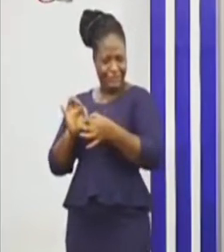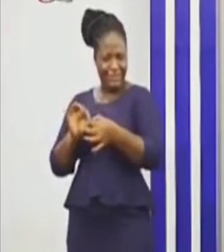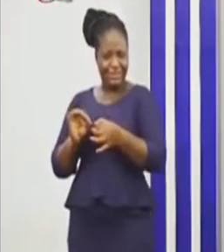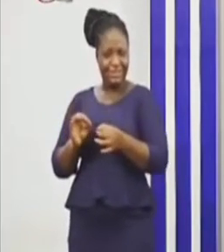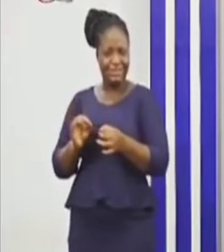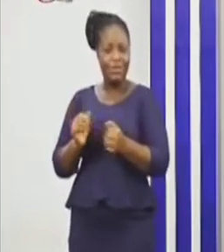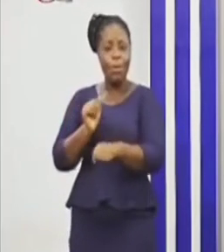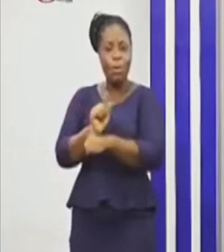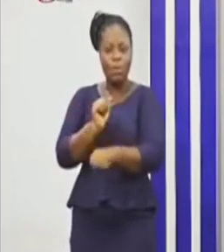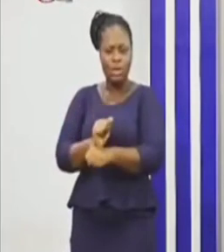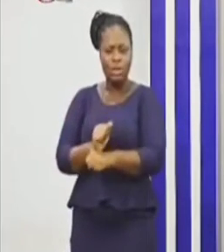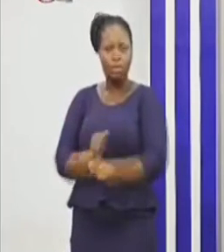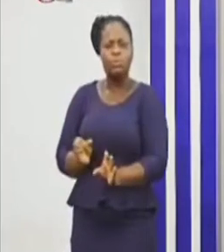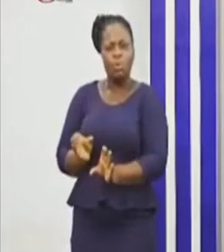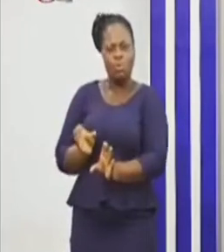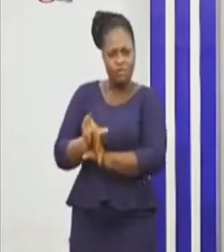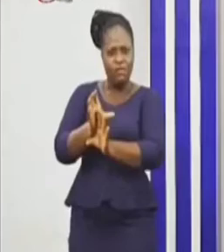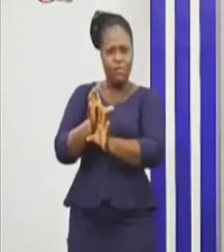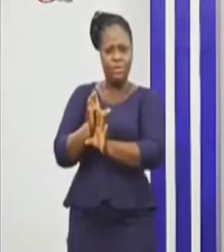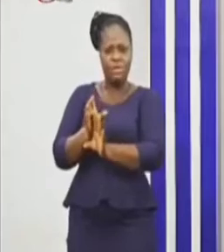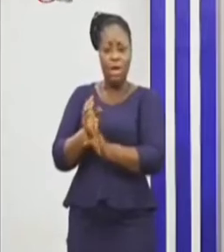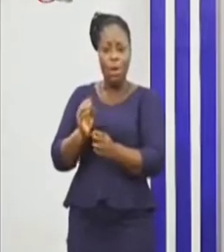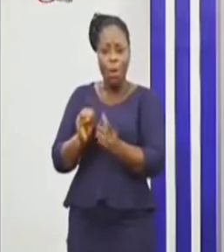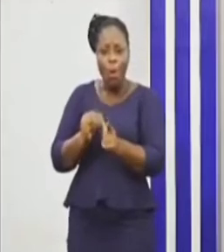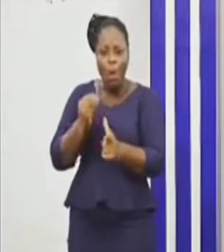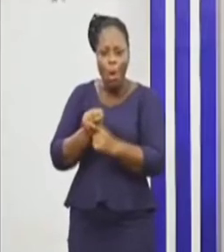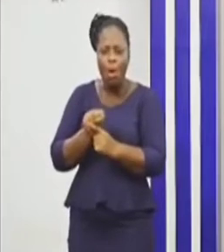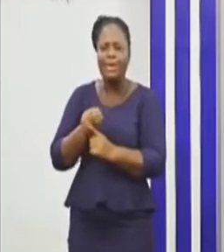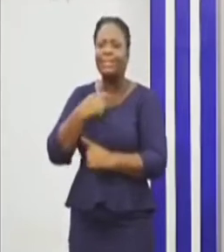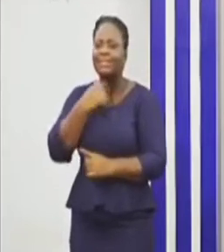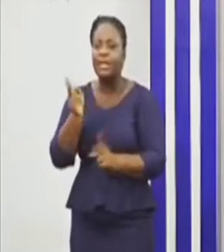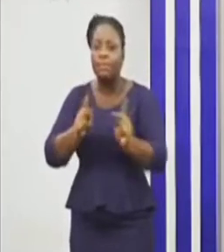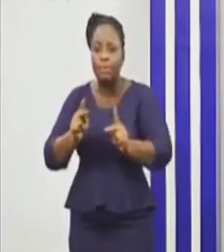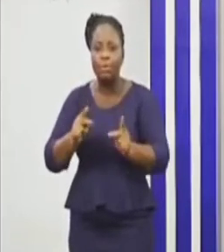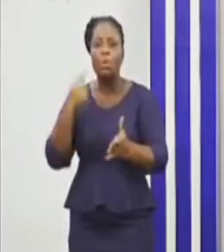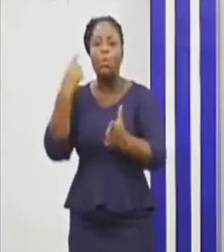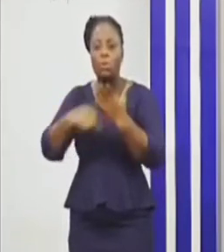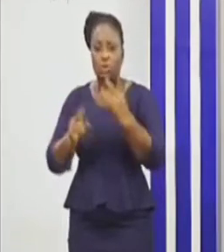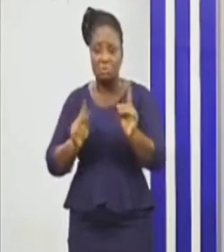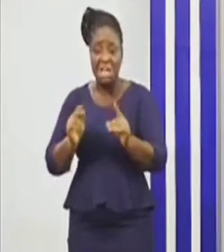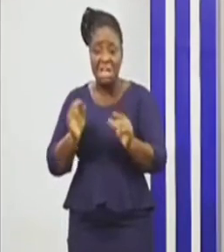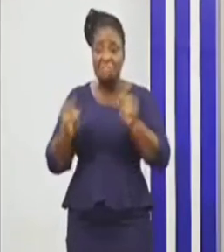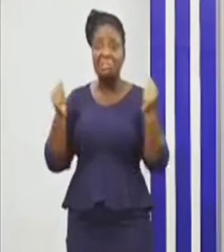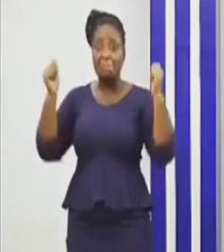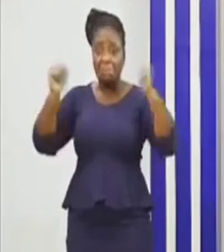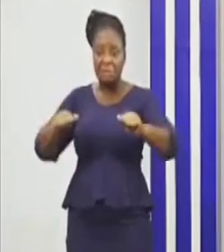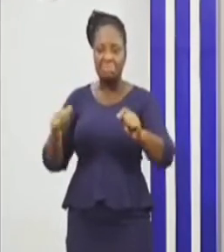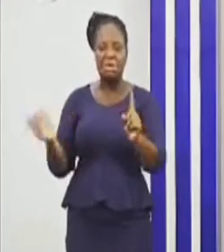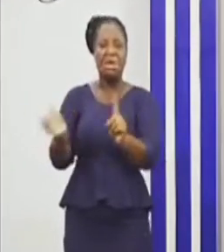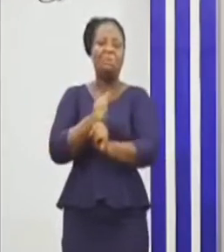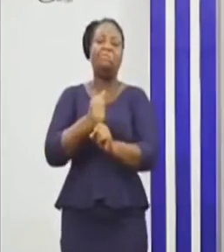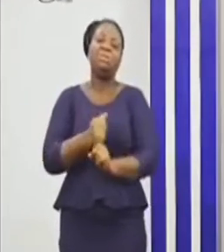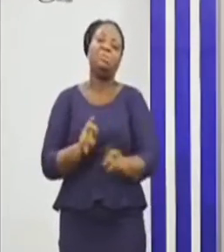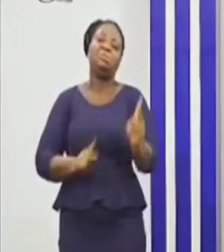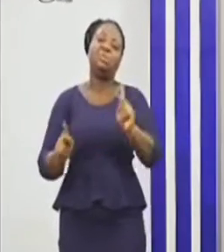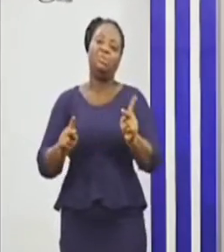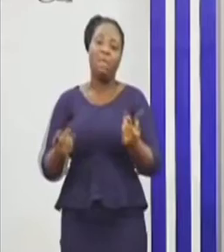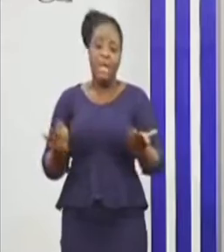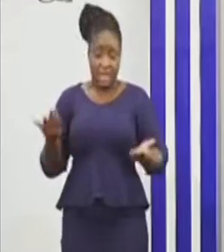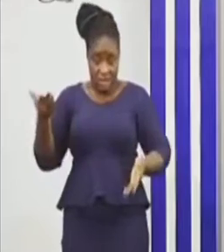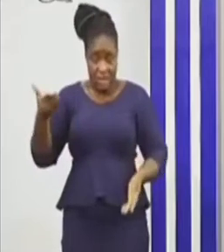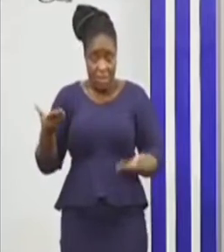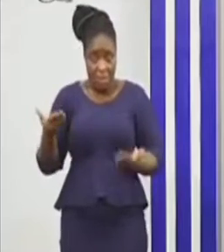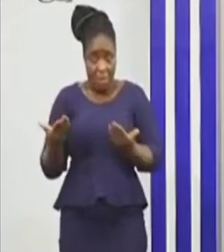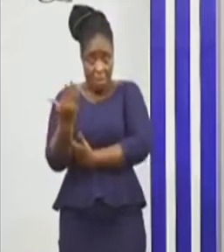to enforce the restrictions if it becomes necessary to arrest persons who are being recalcitrant. This morning, I want to